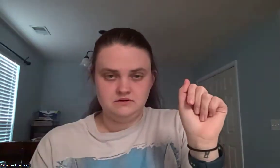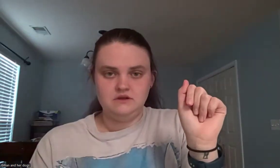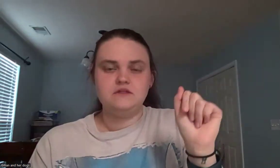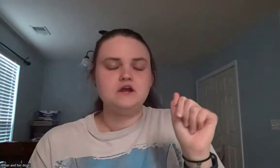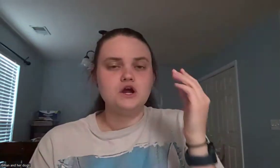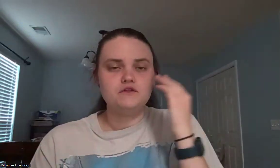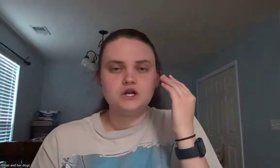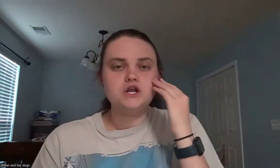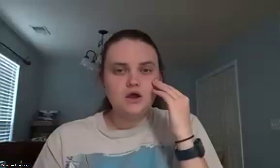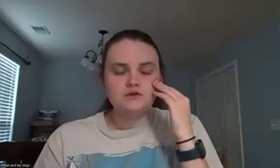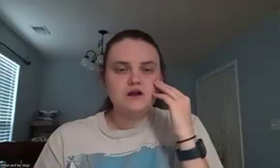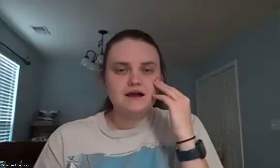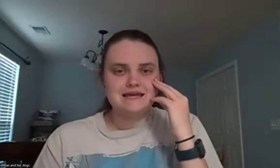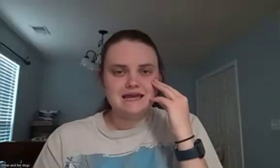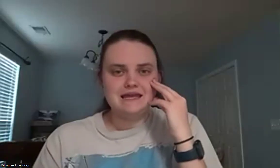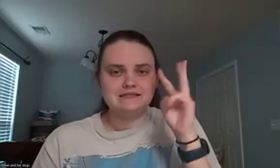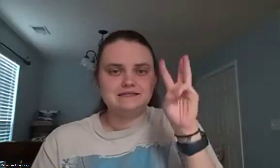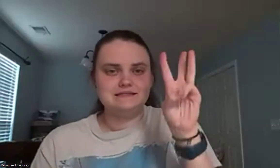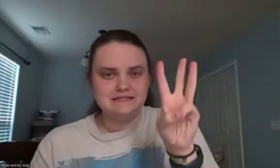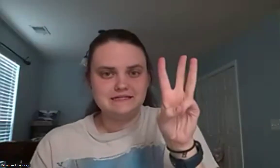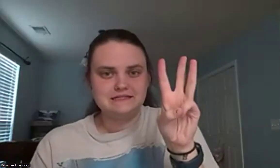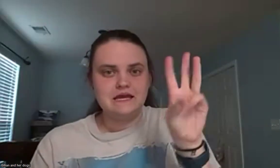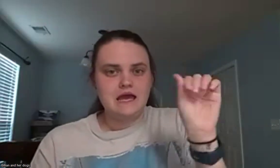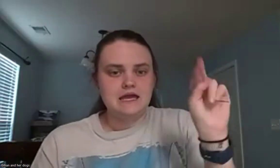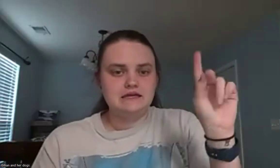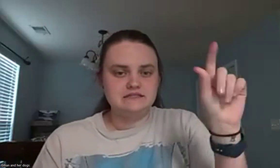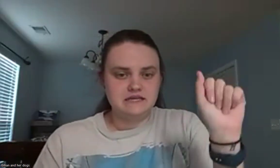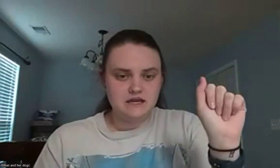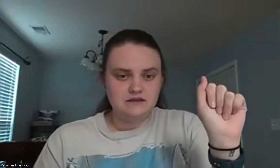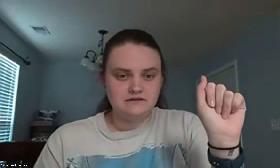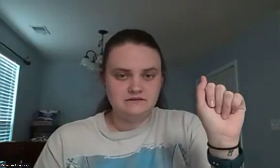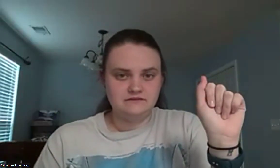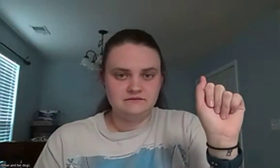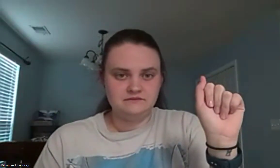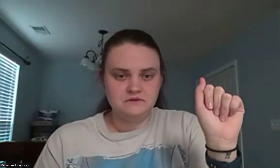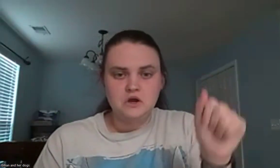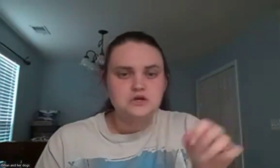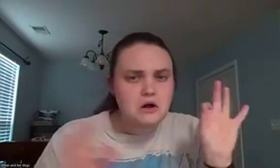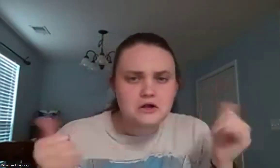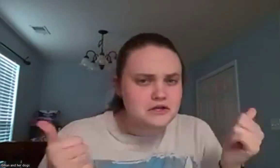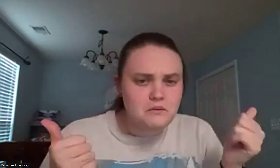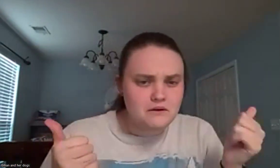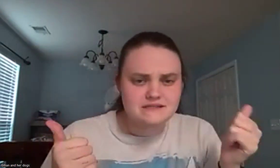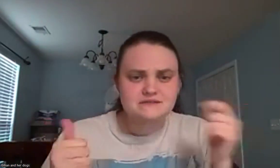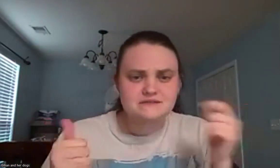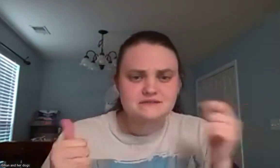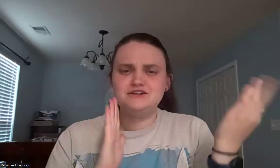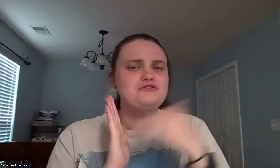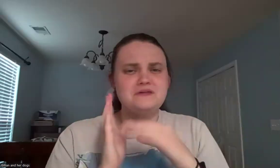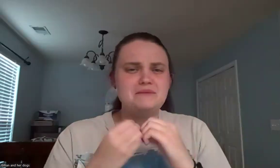they're going to know you're not saying it's 6ANDA. All good, no worries. We're about to go through the numbers